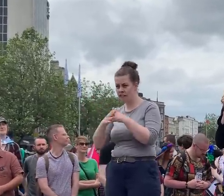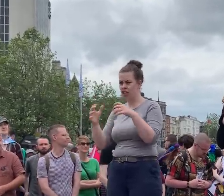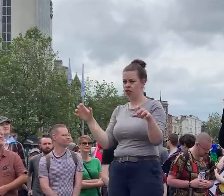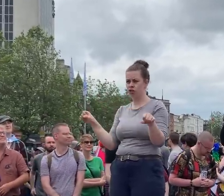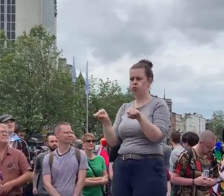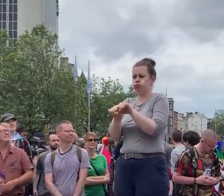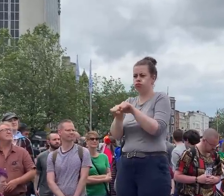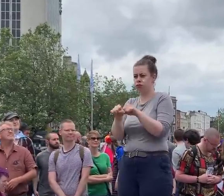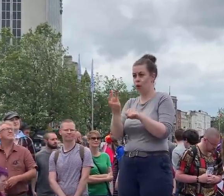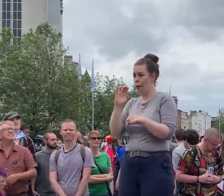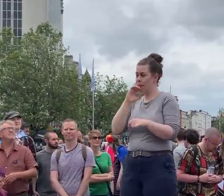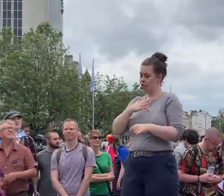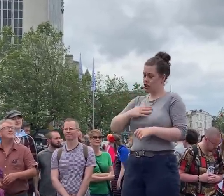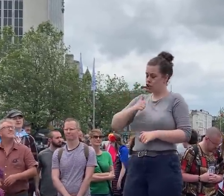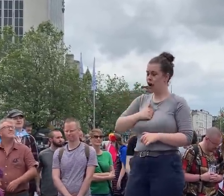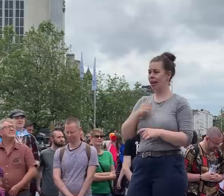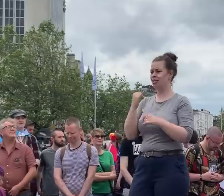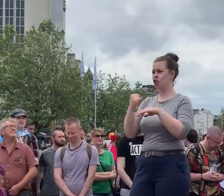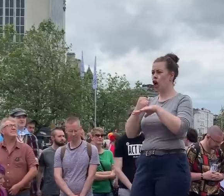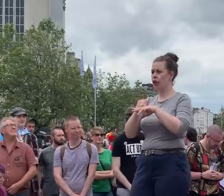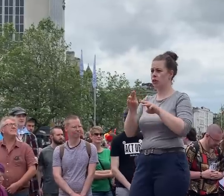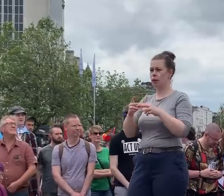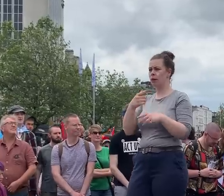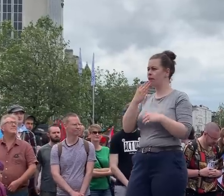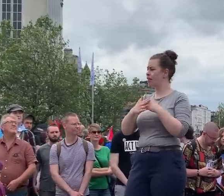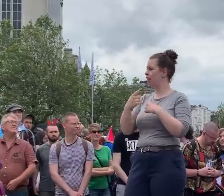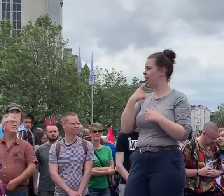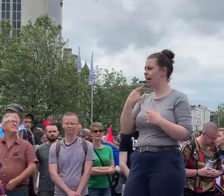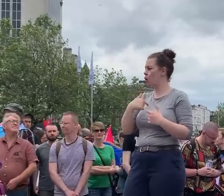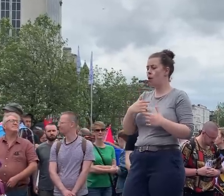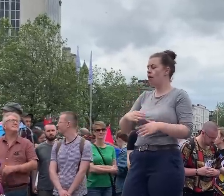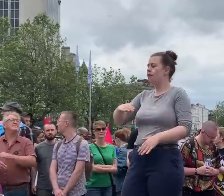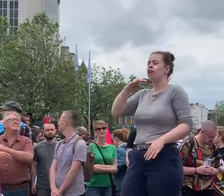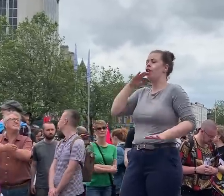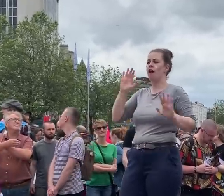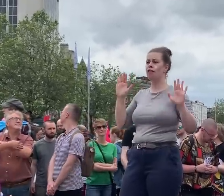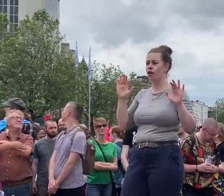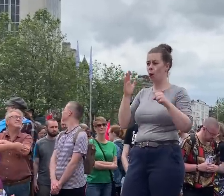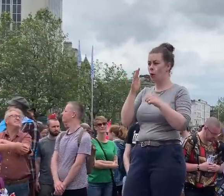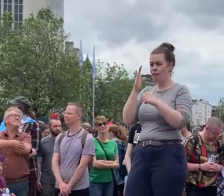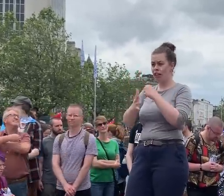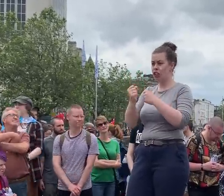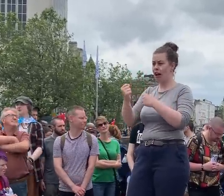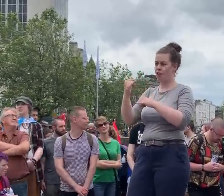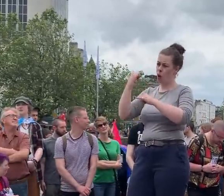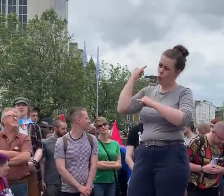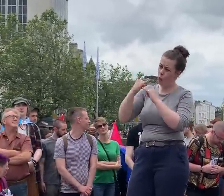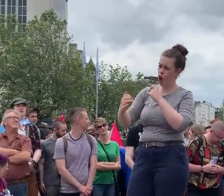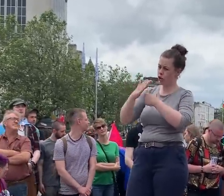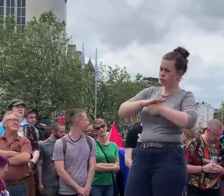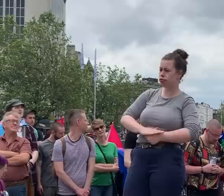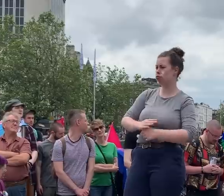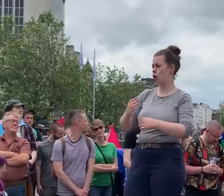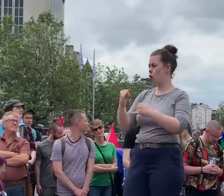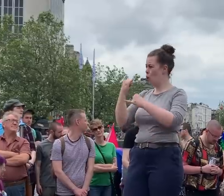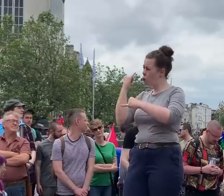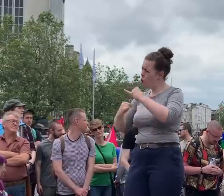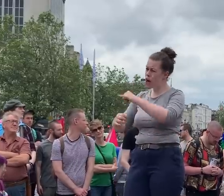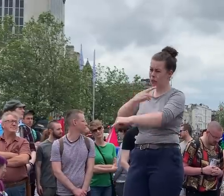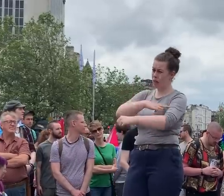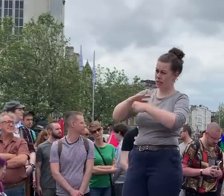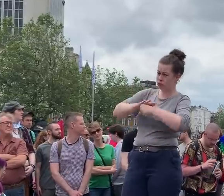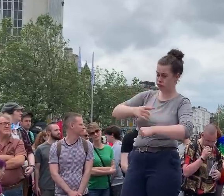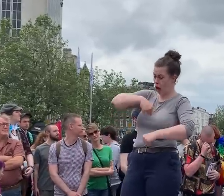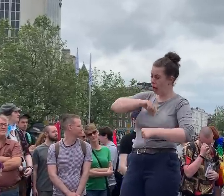said, we've had enough. We're the canaries in the coal mine. We're facing the worst abuse, the worst harassment, the worst police discrimination of anyone in the